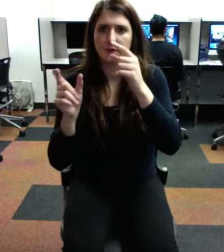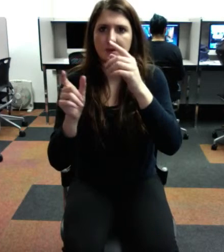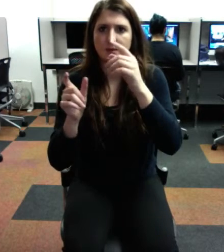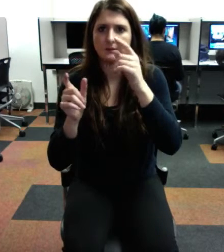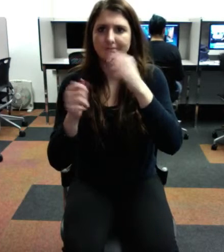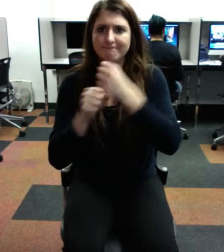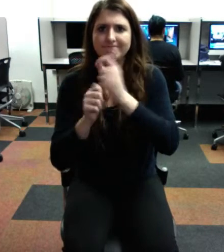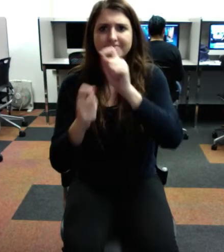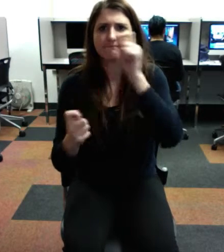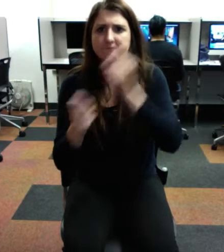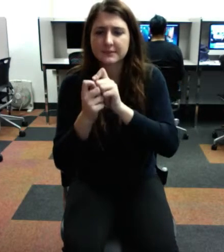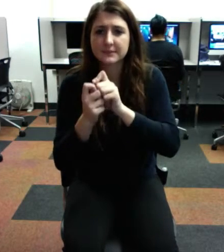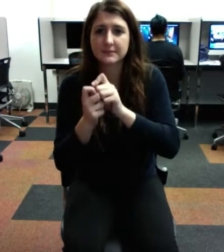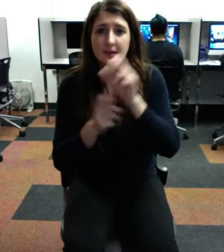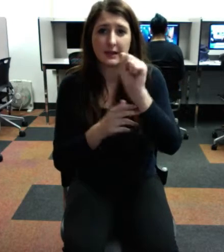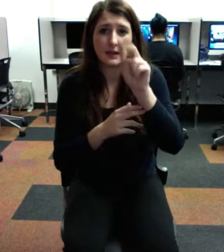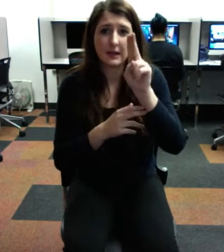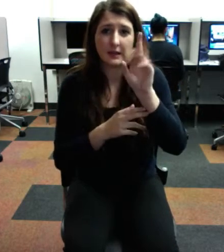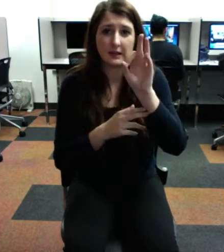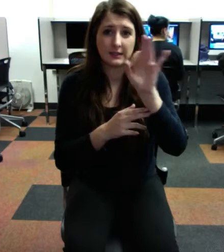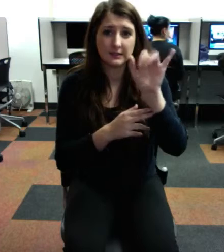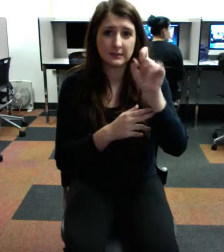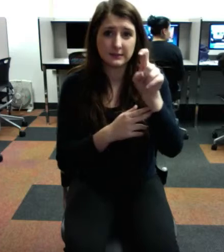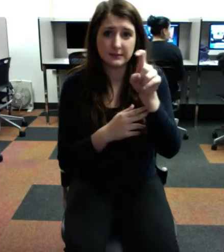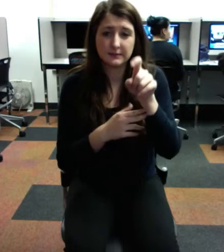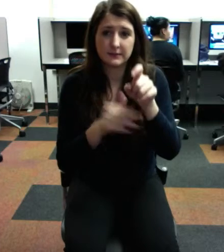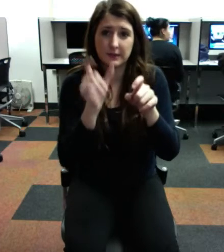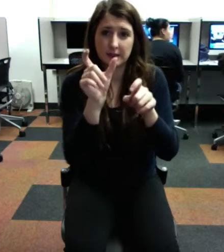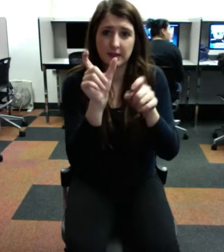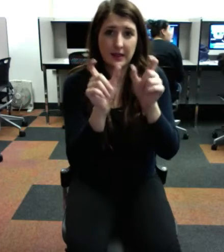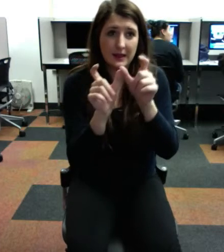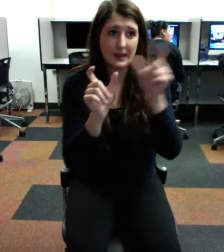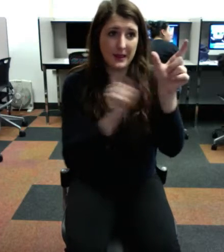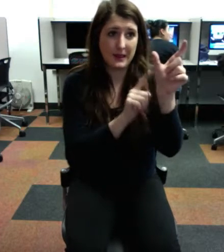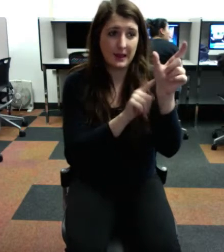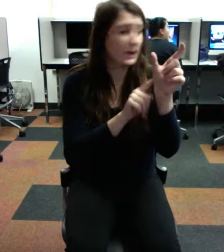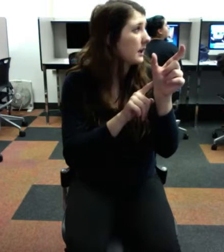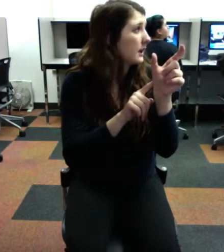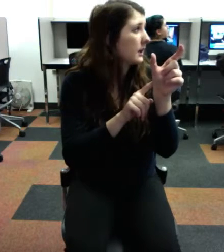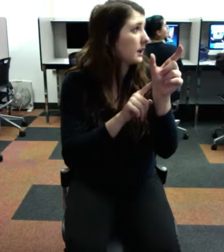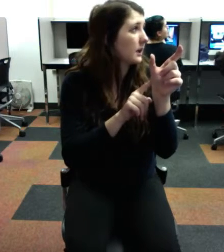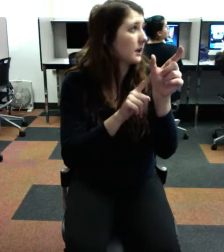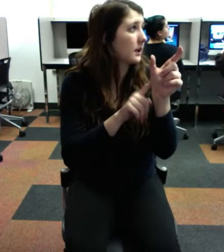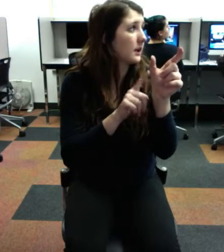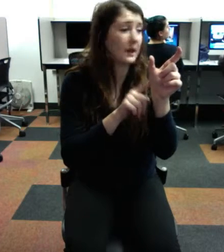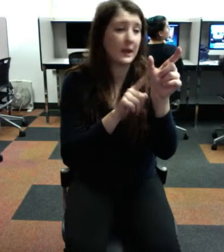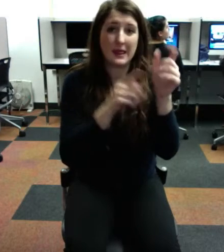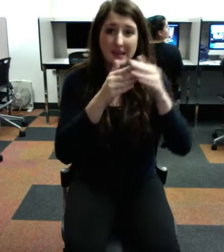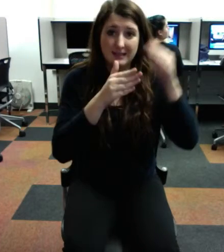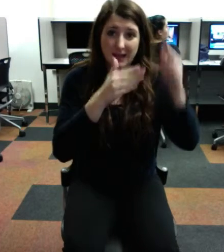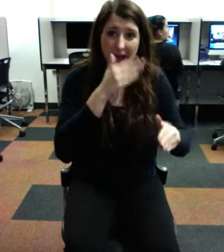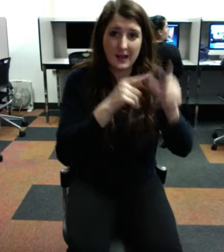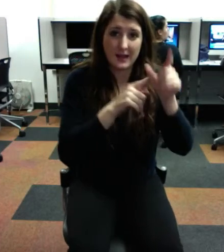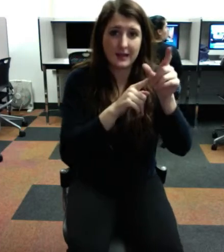Suffixes are syllables or elements placed at the end of a word root and is used to indicate or describe a condition